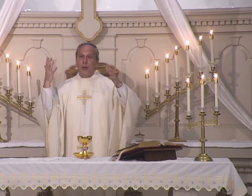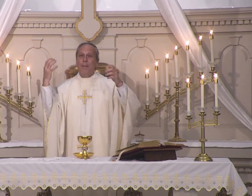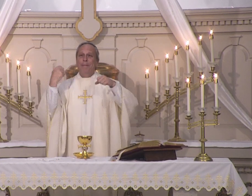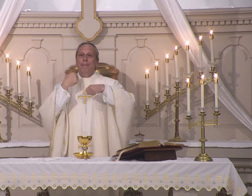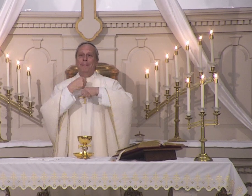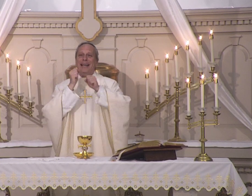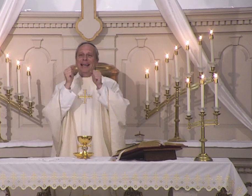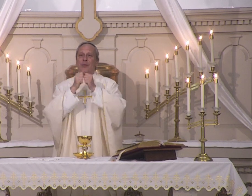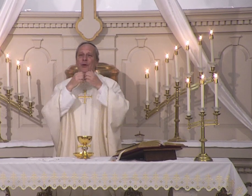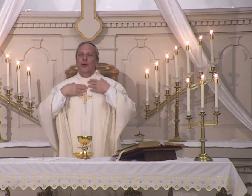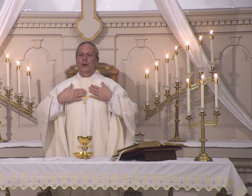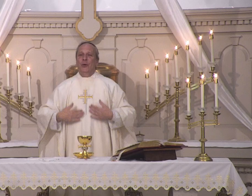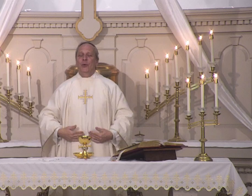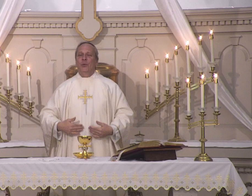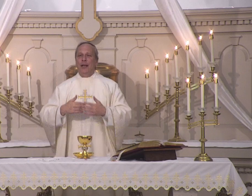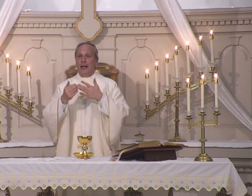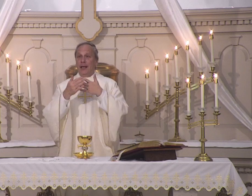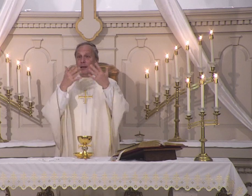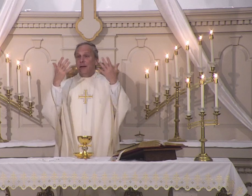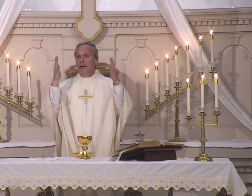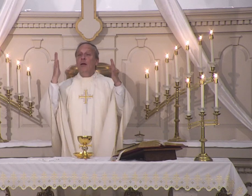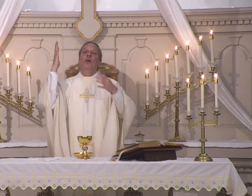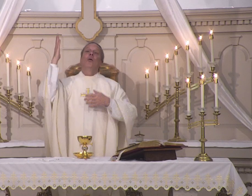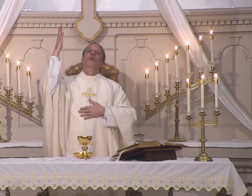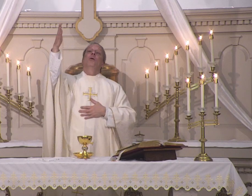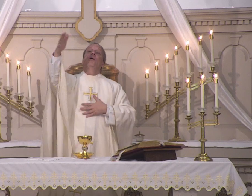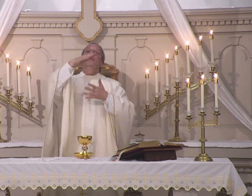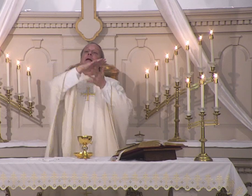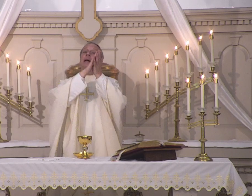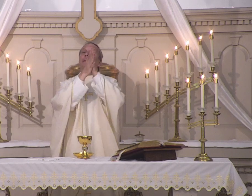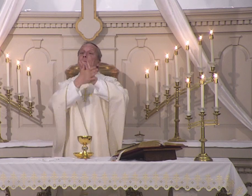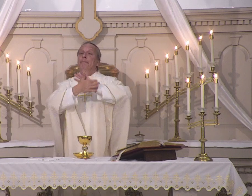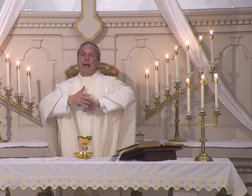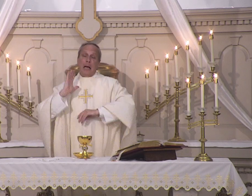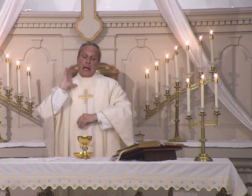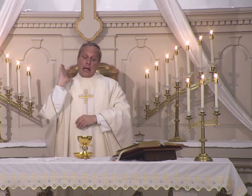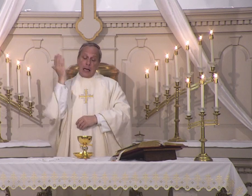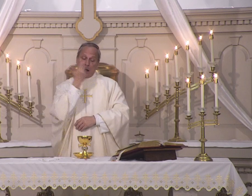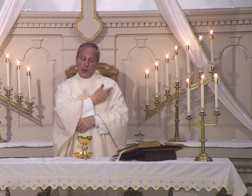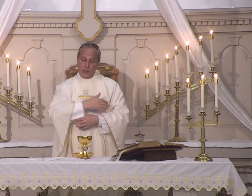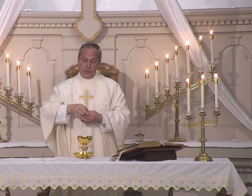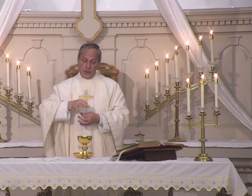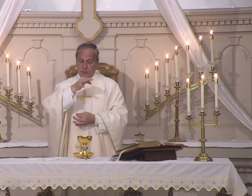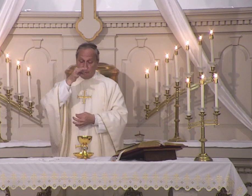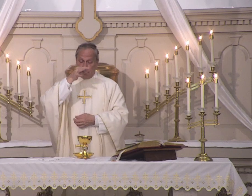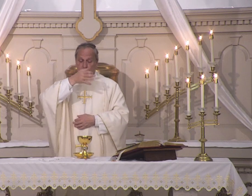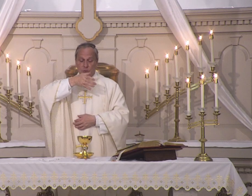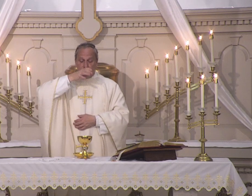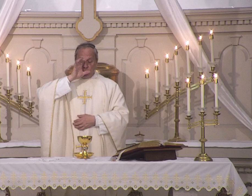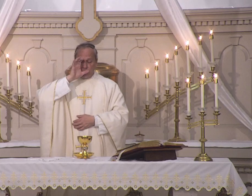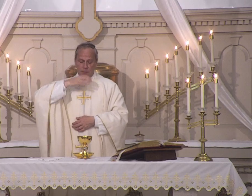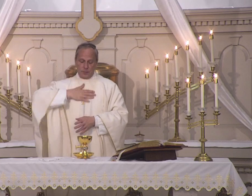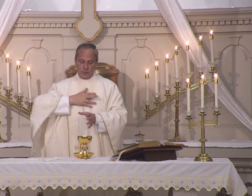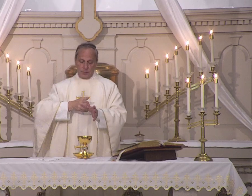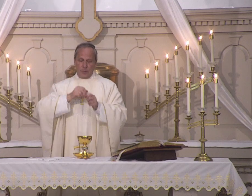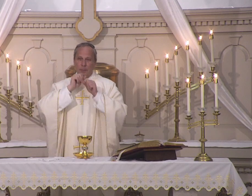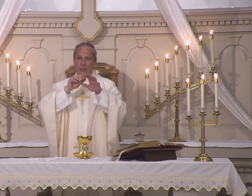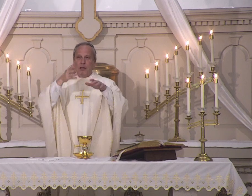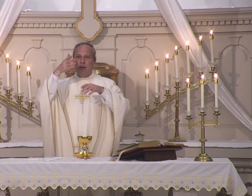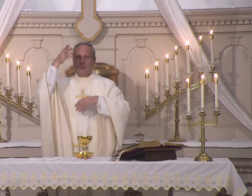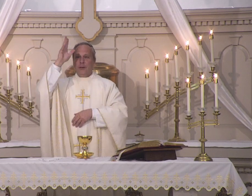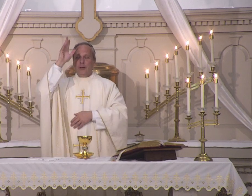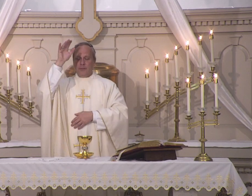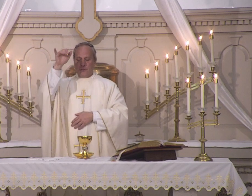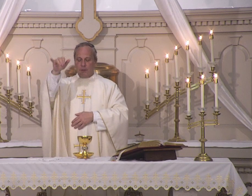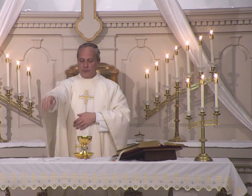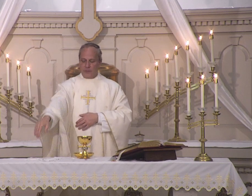of the vine and work of human hands. It will become our spiritual drink. Blessed be God